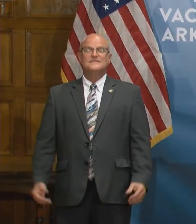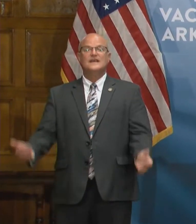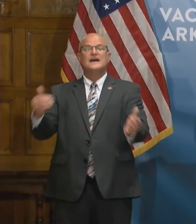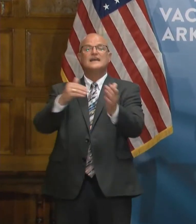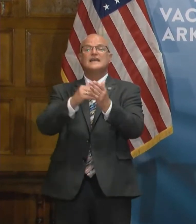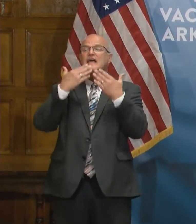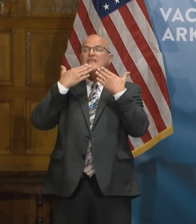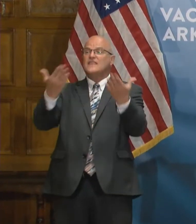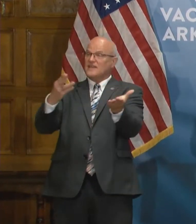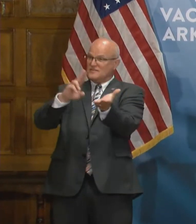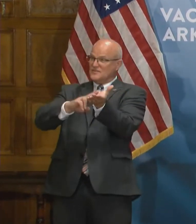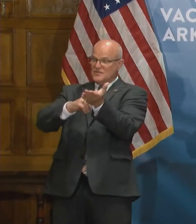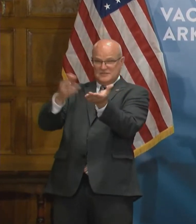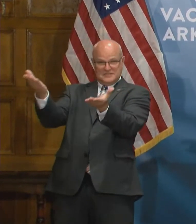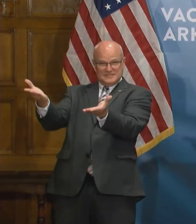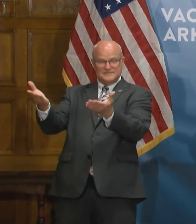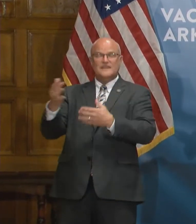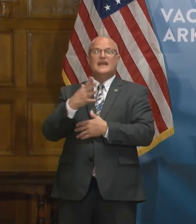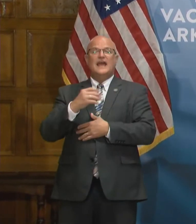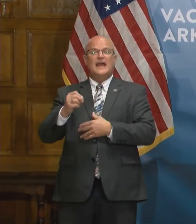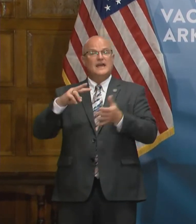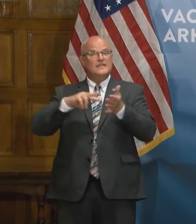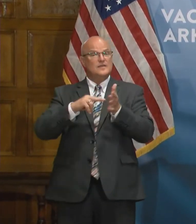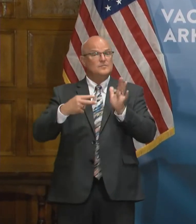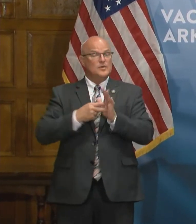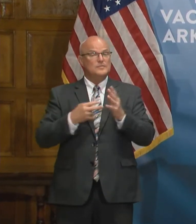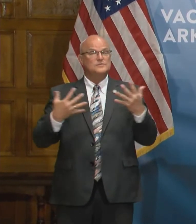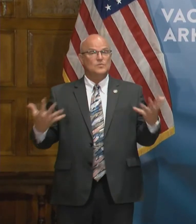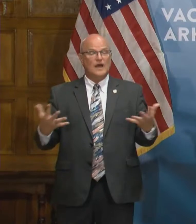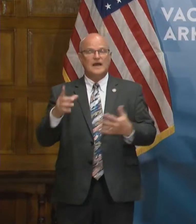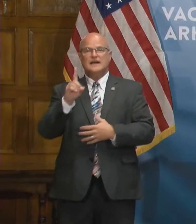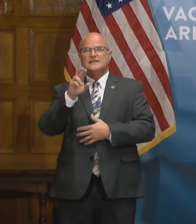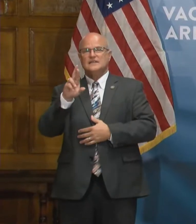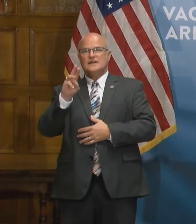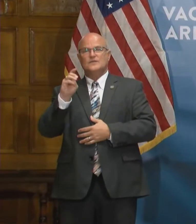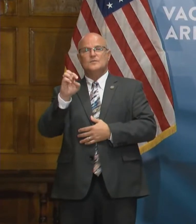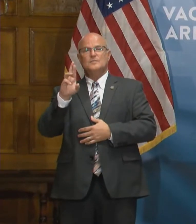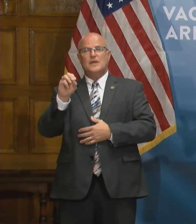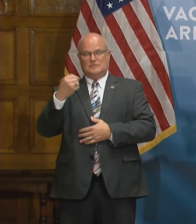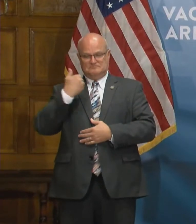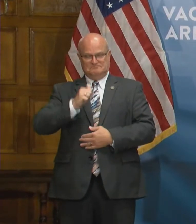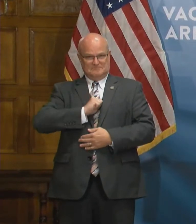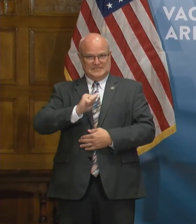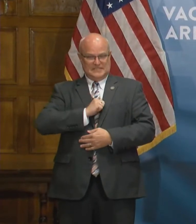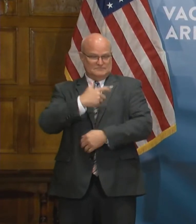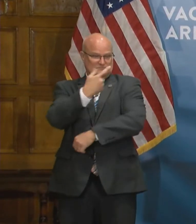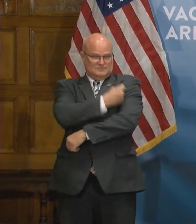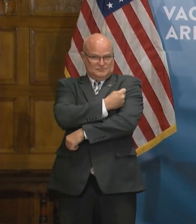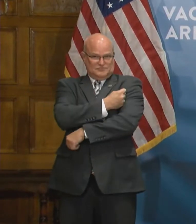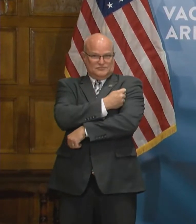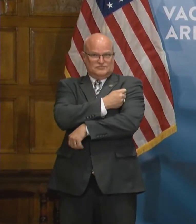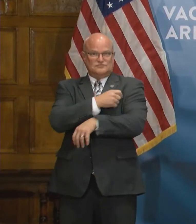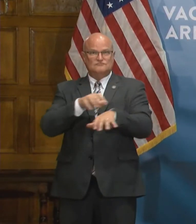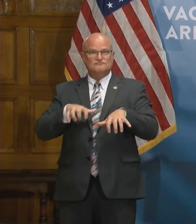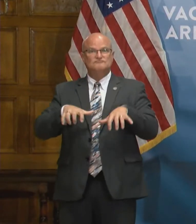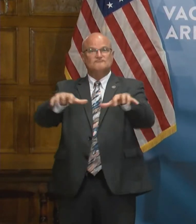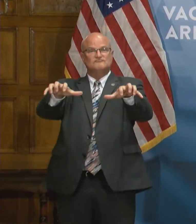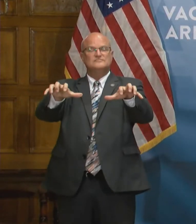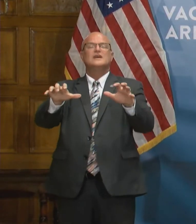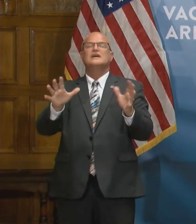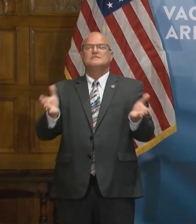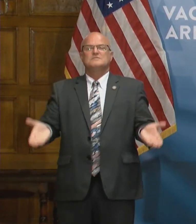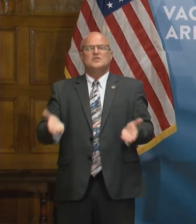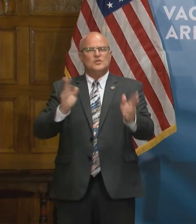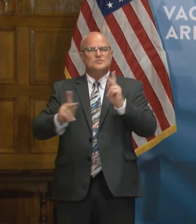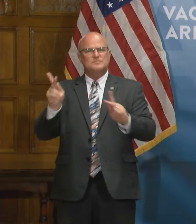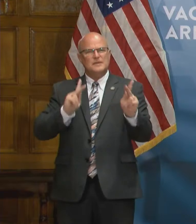Again, thank you to our nurses. And the purpose of Dr. Romero and I getting our flu shot publicly is just to encourage